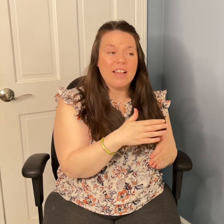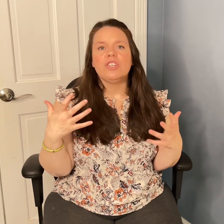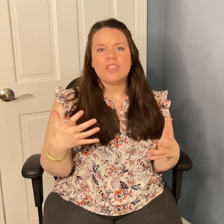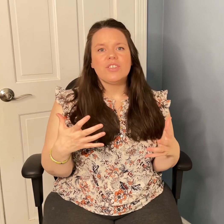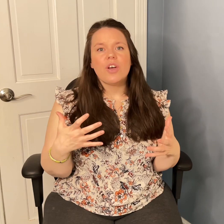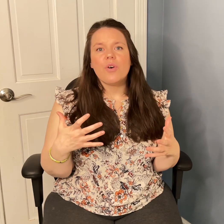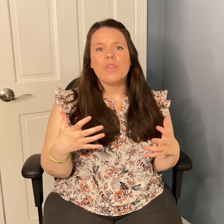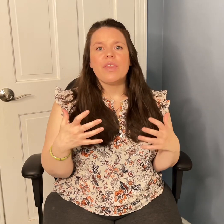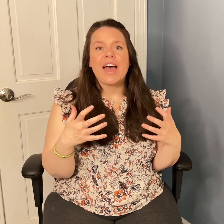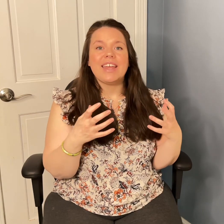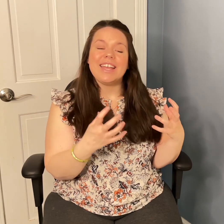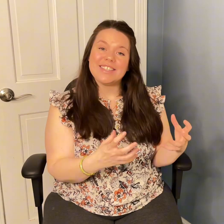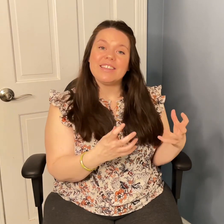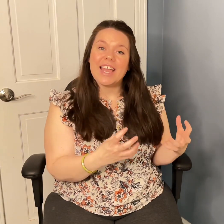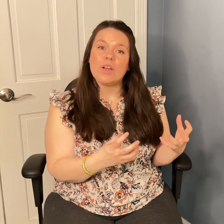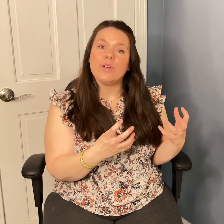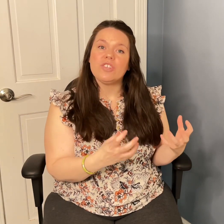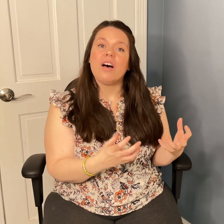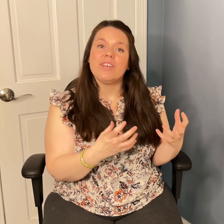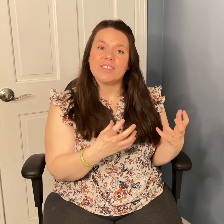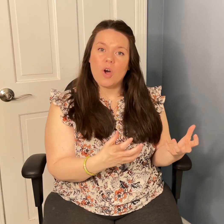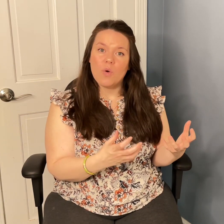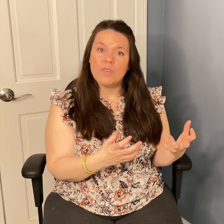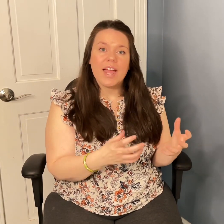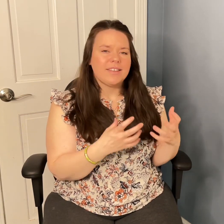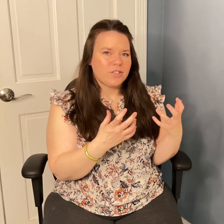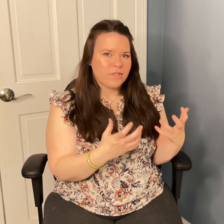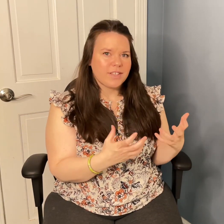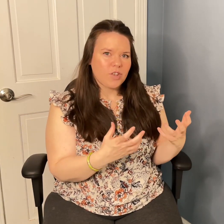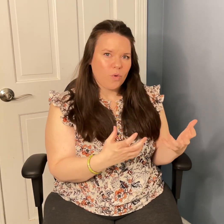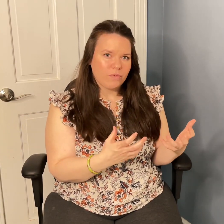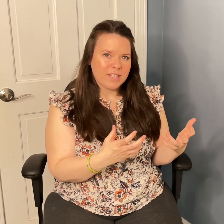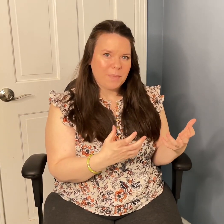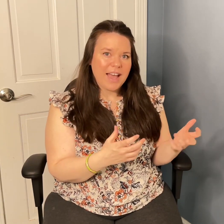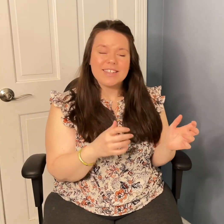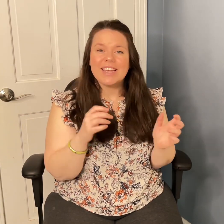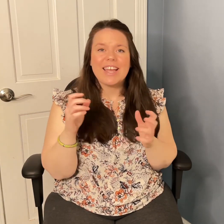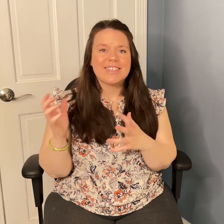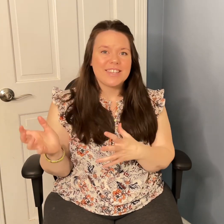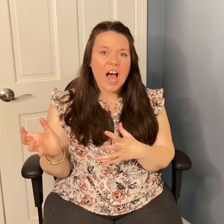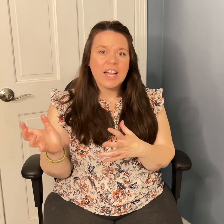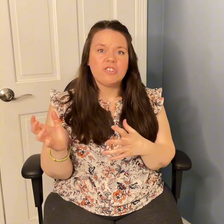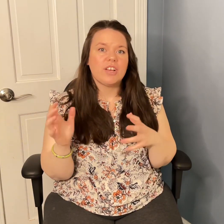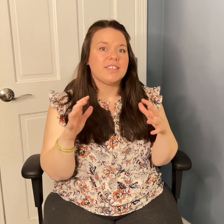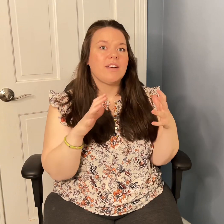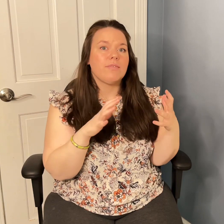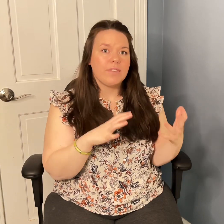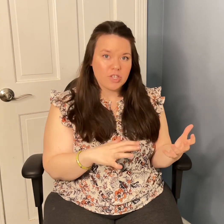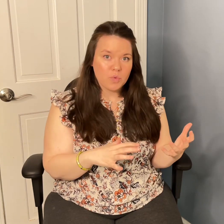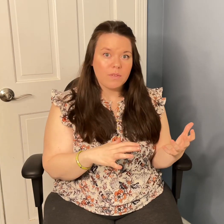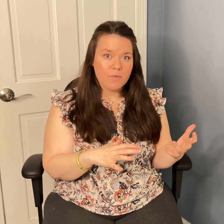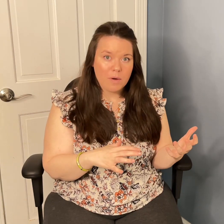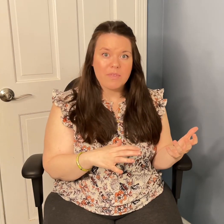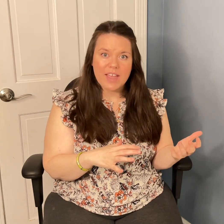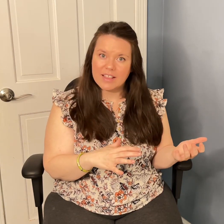Just know that it's a language of its own and deserves its own respect. It's not just a visual form of